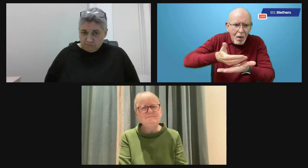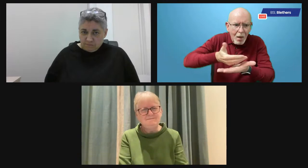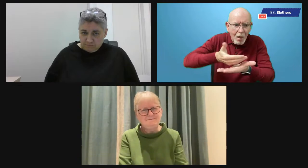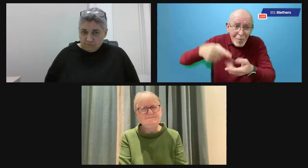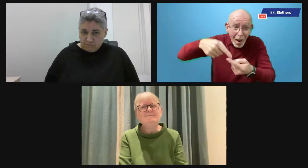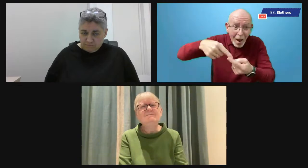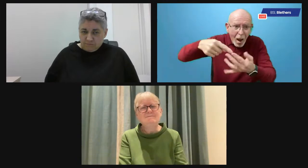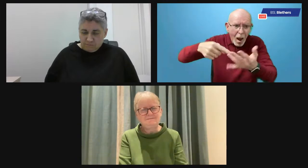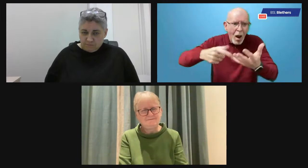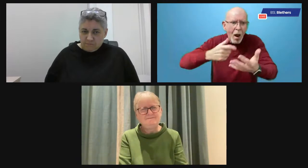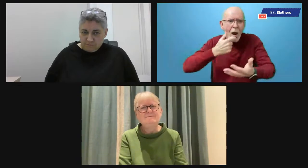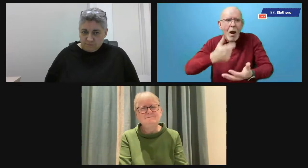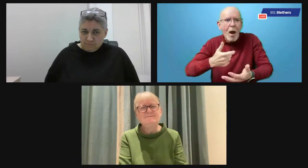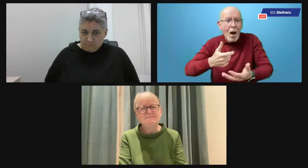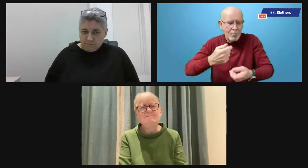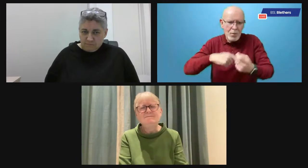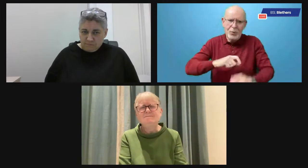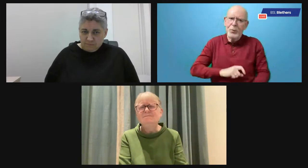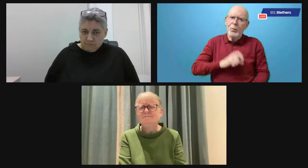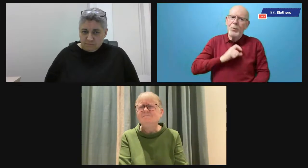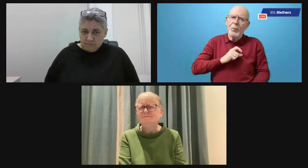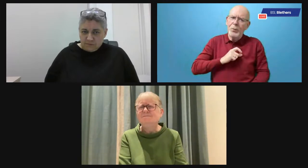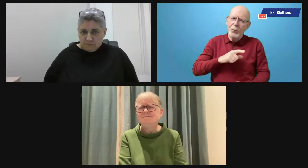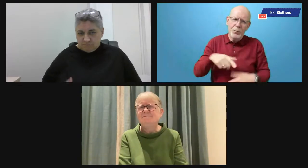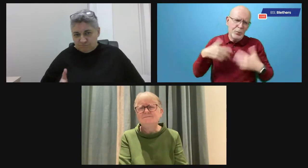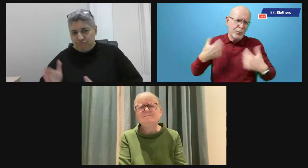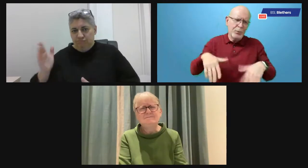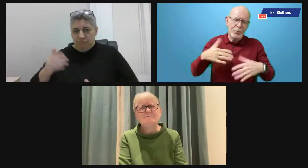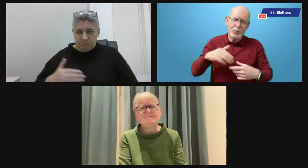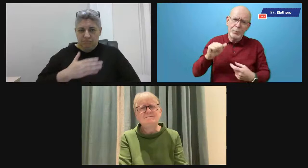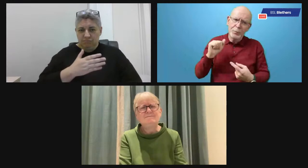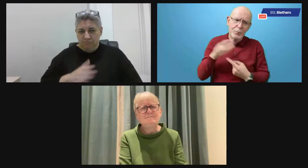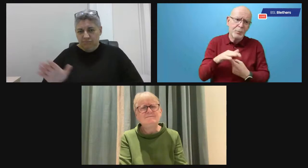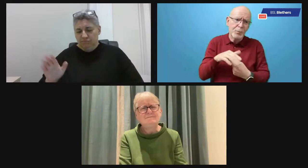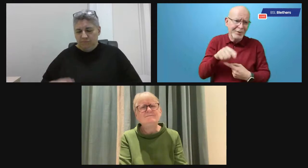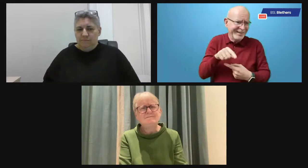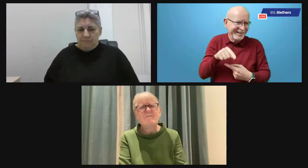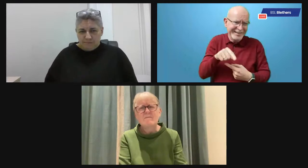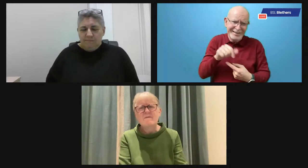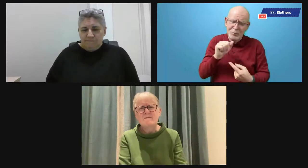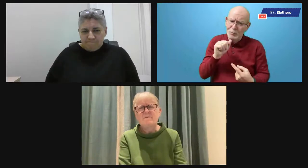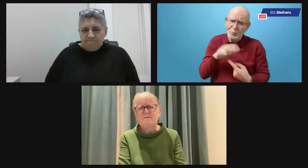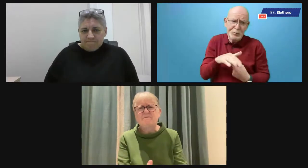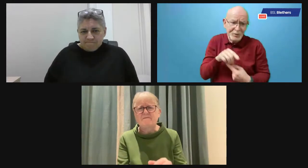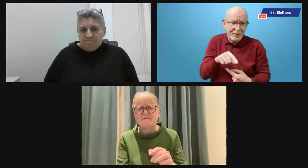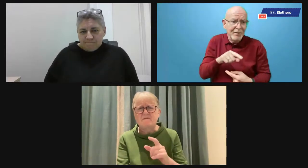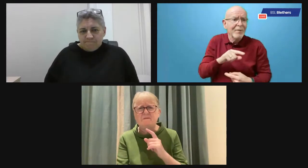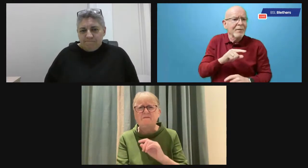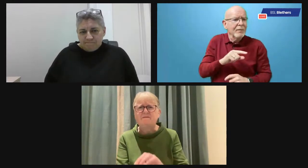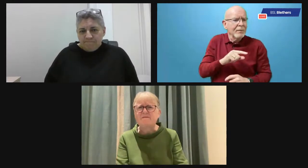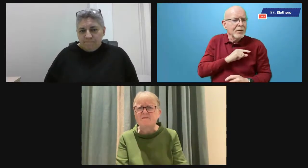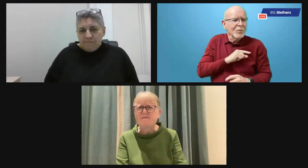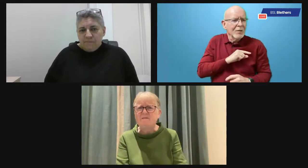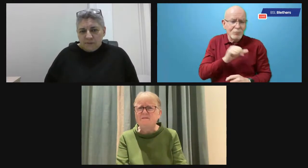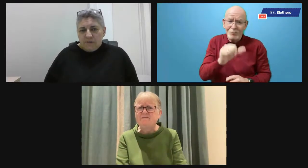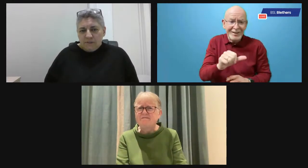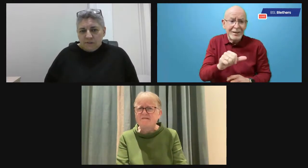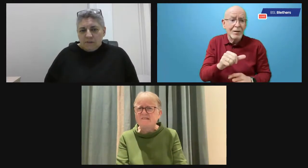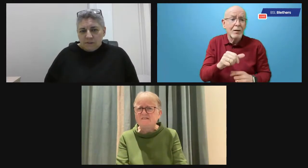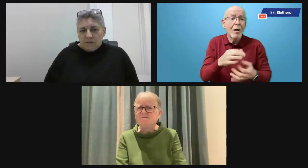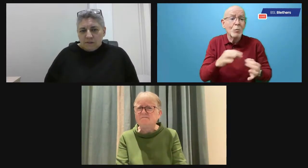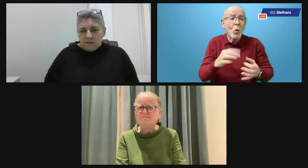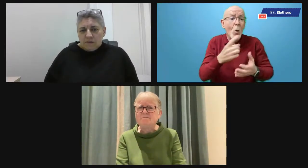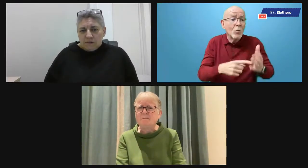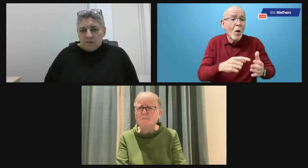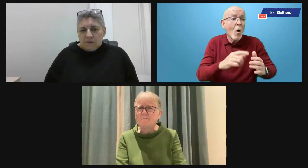the linguistic course was really putting them in touch with their deafhood as well, and in turn, just help the confidence. So